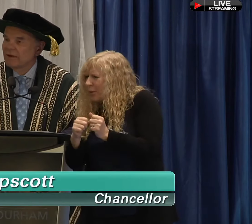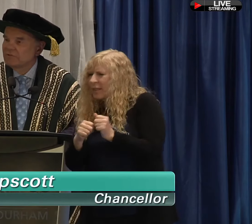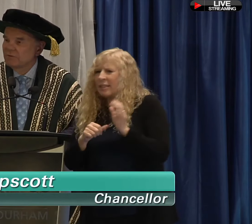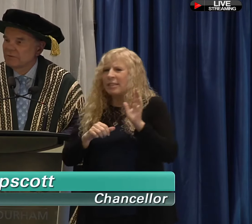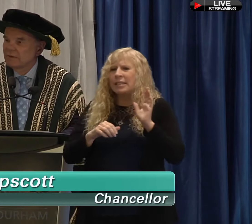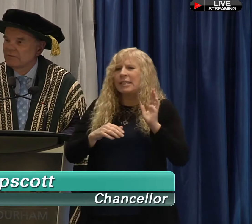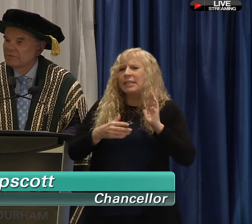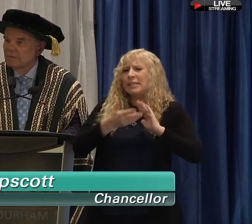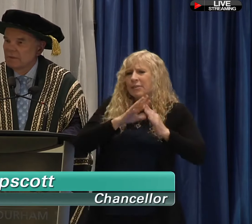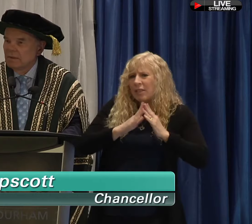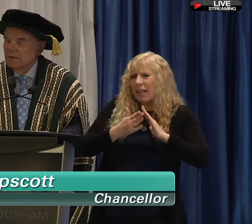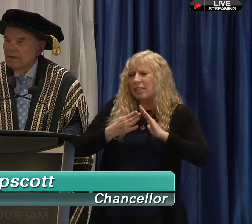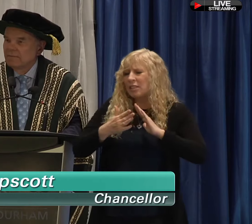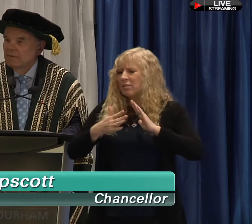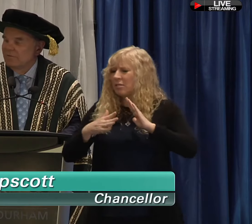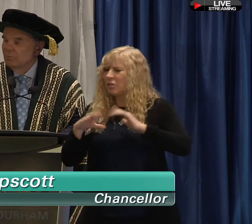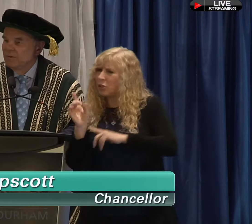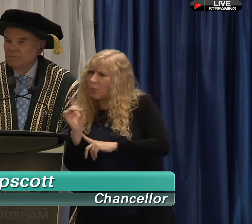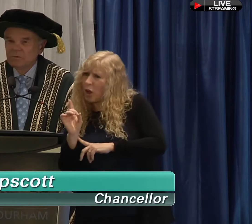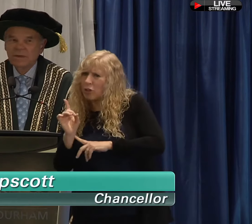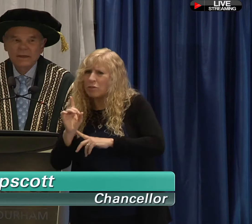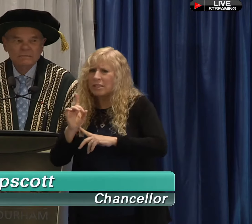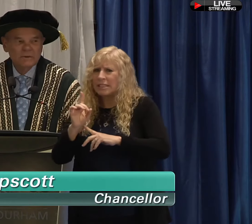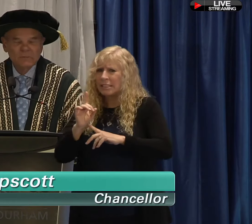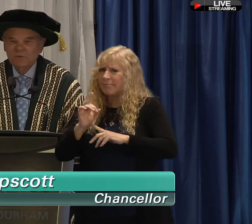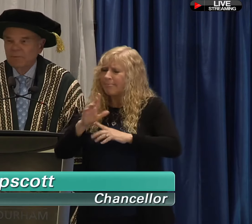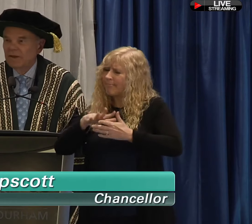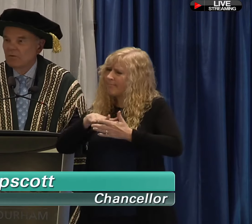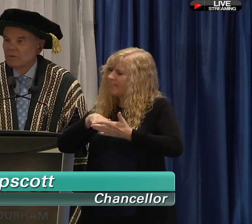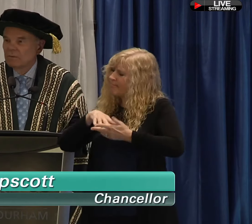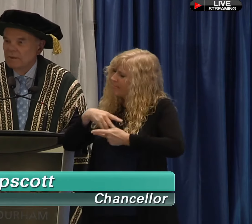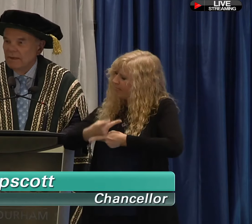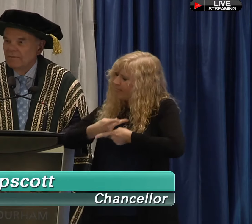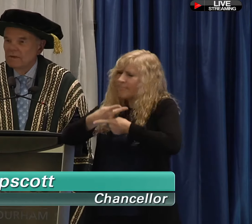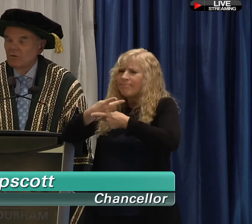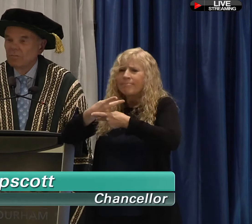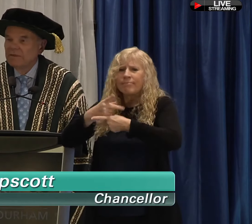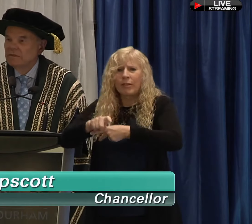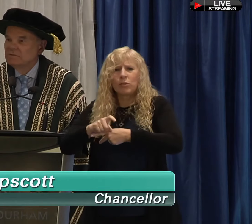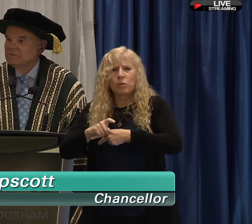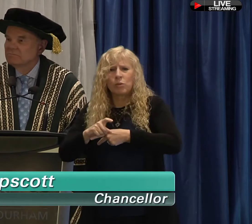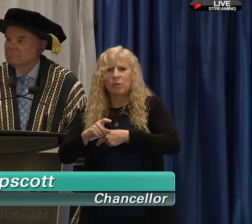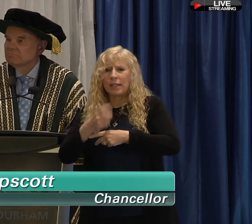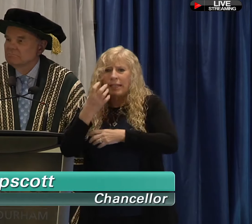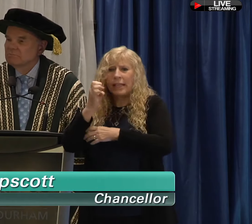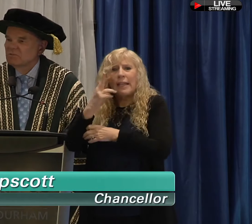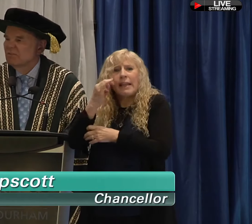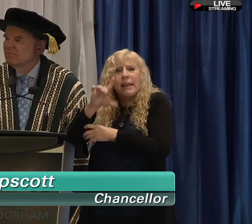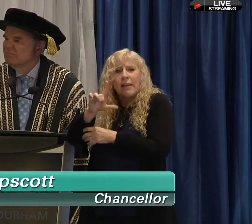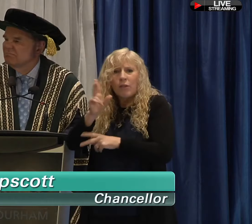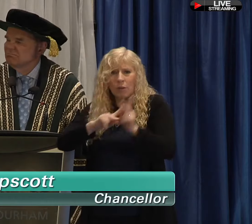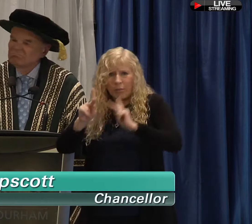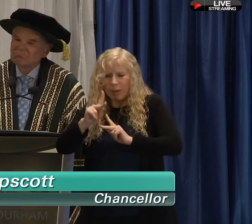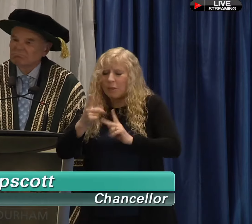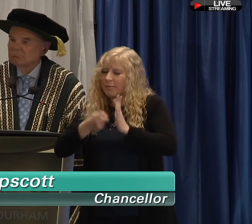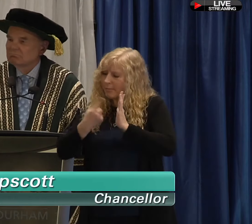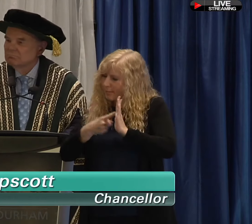are fragile things, and that evil people can come to power, and that it all begins sort